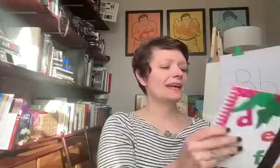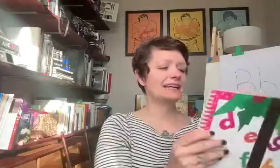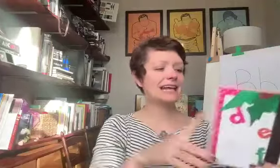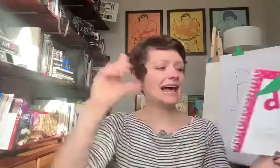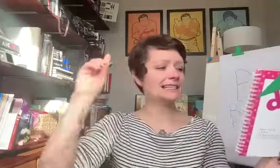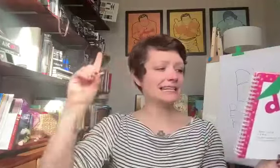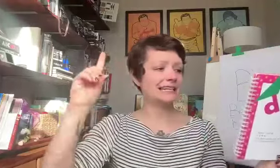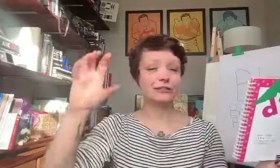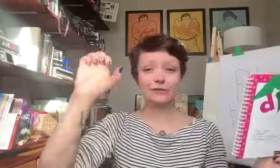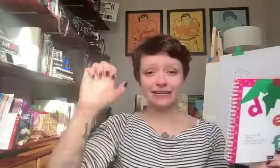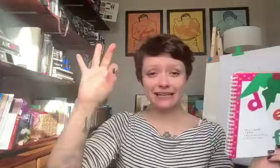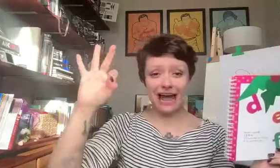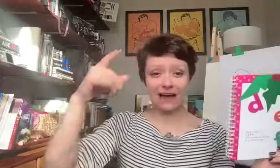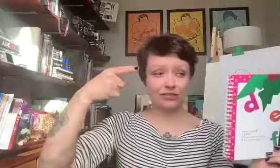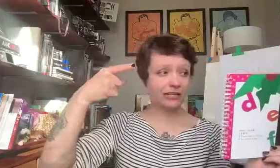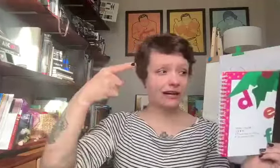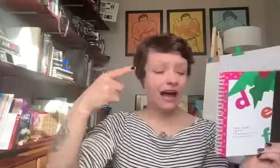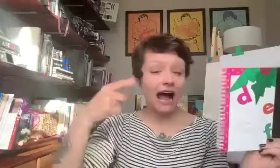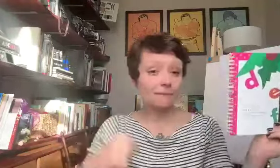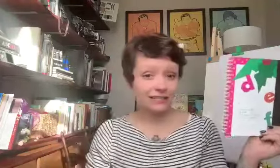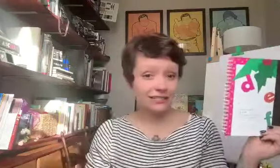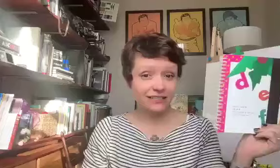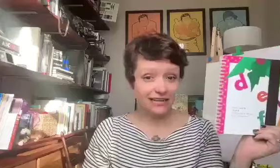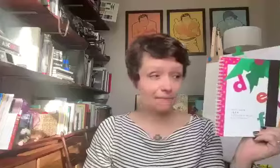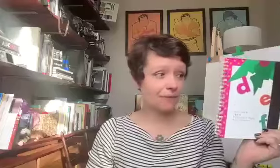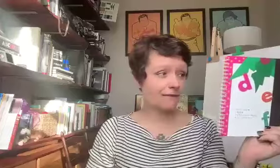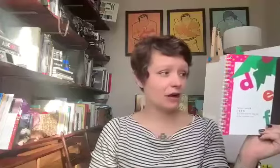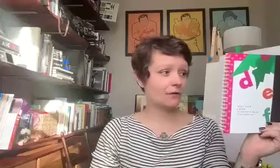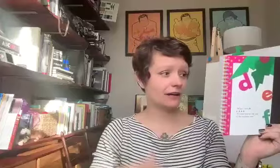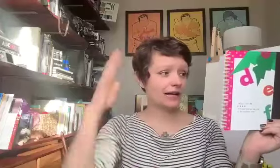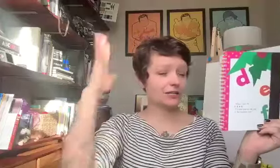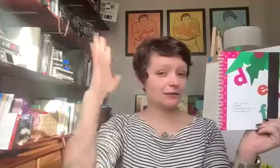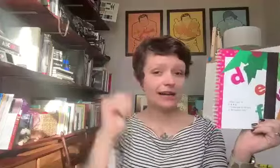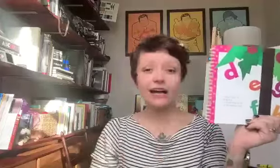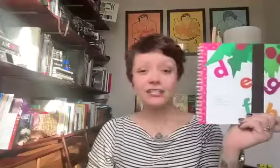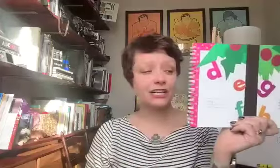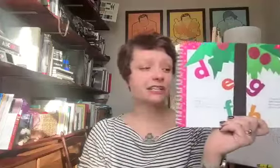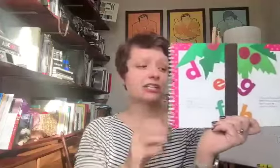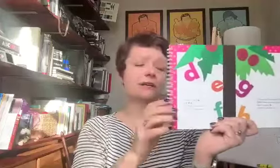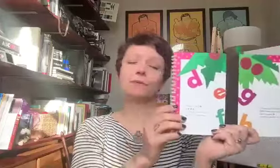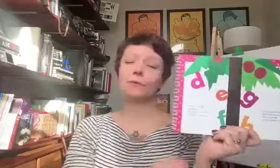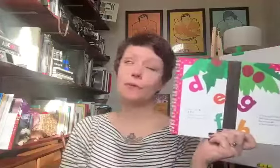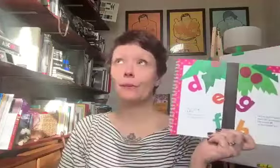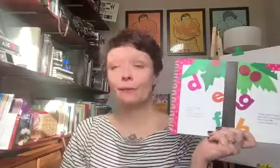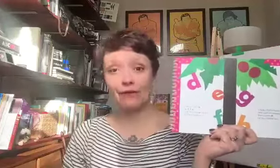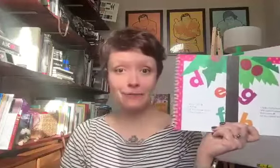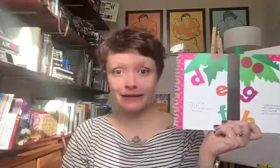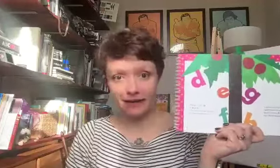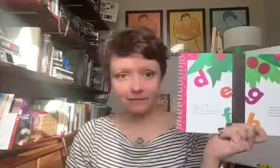We said D to E, F, G. I'll beat you to the top of the coconut tree. Chicka chicka boom boom. Will there be enough